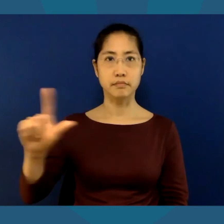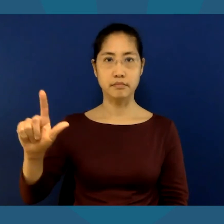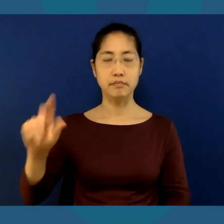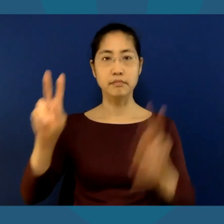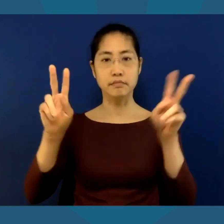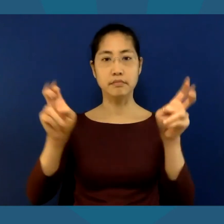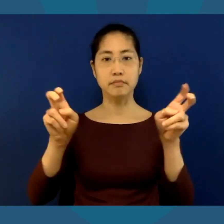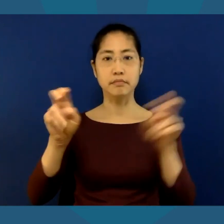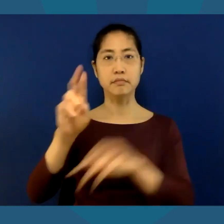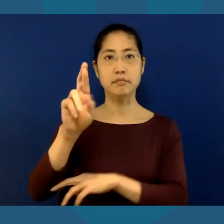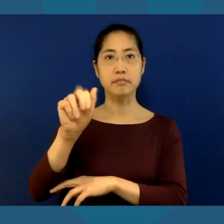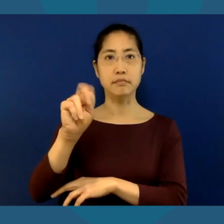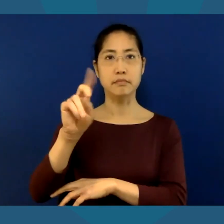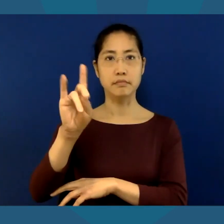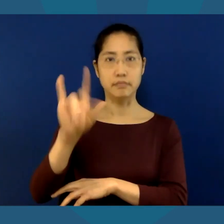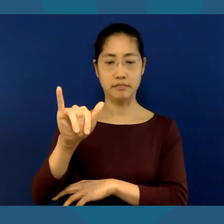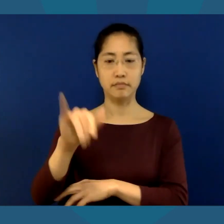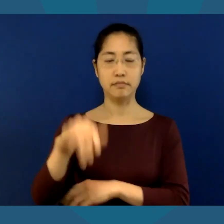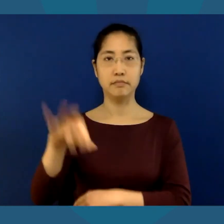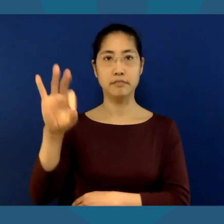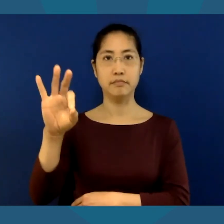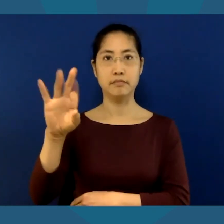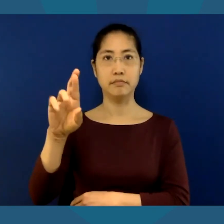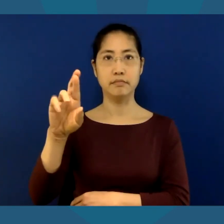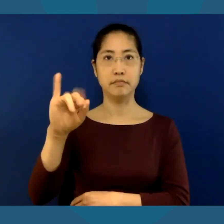Randall Randi.